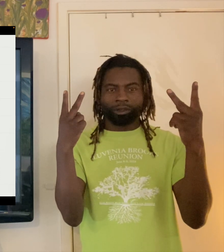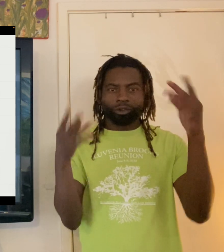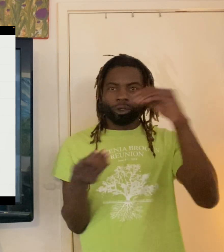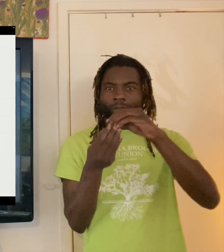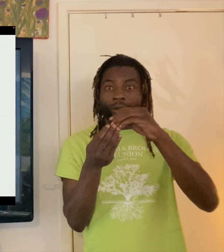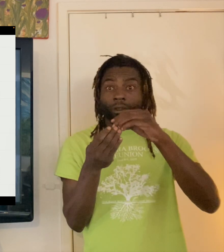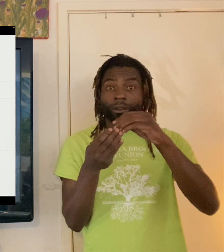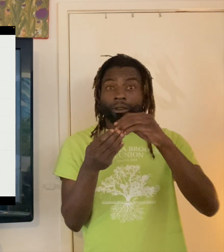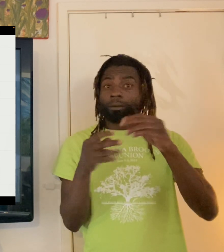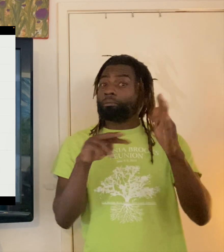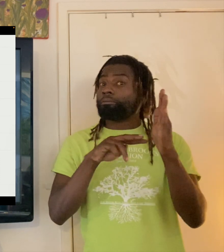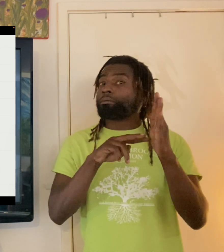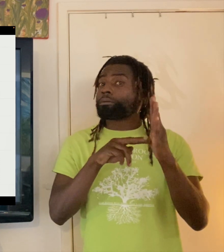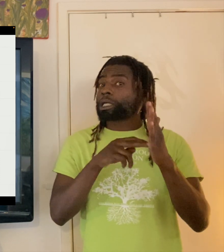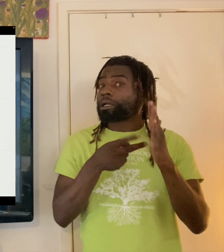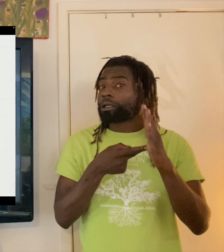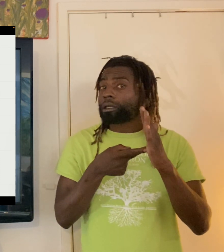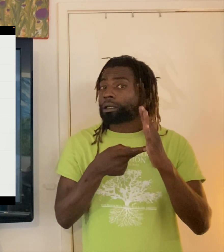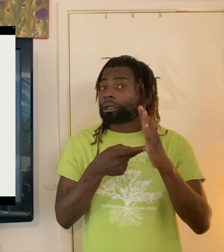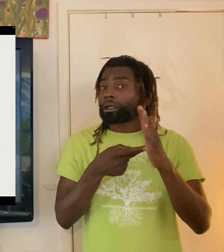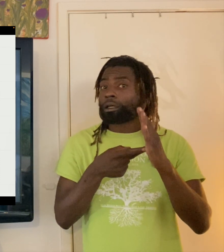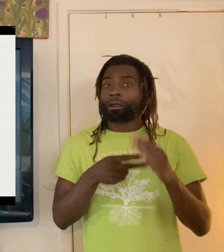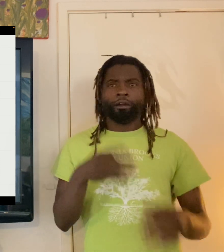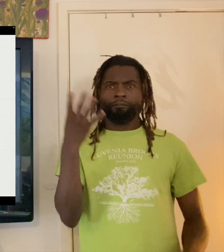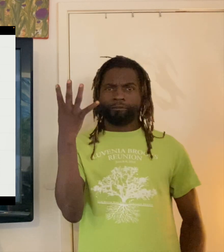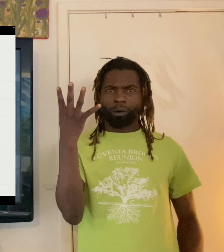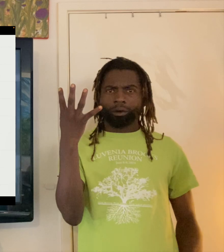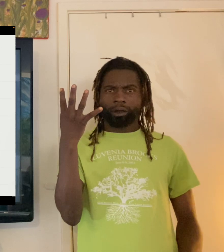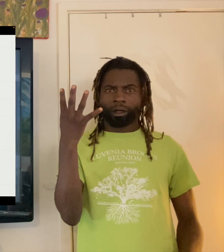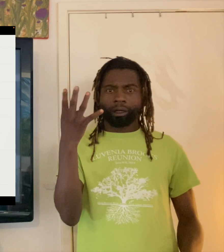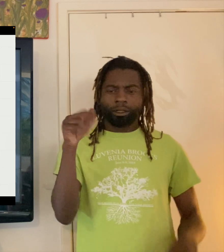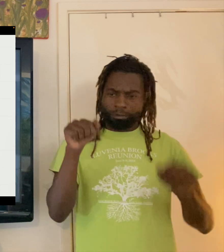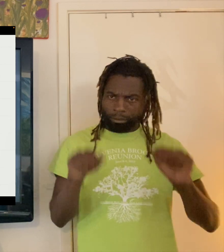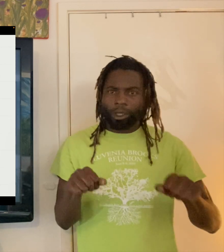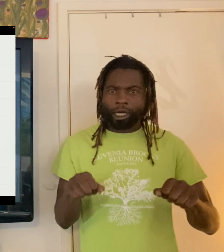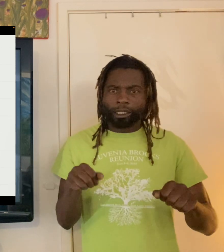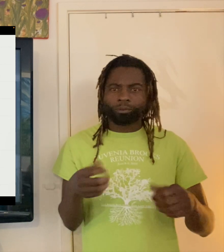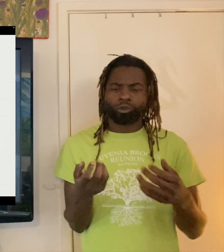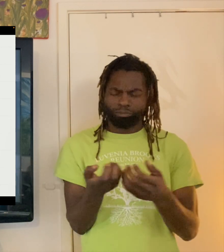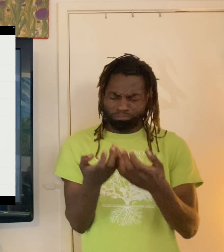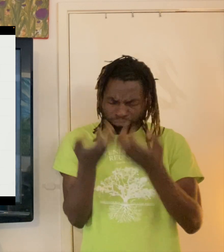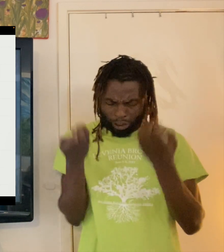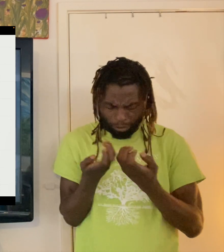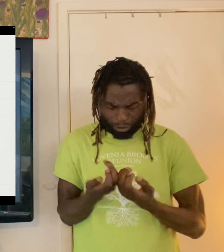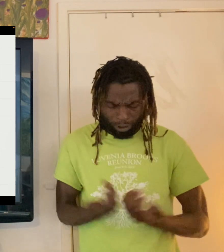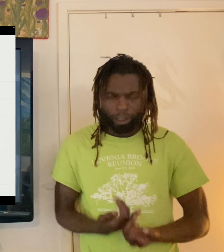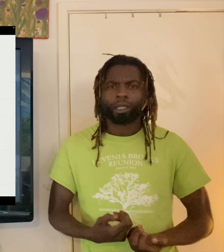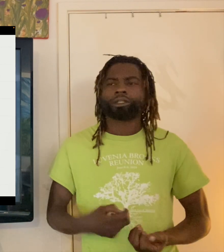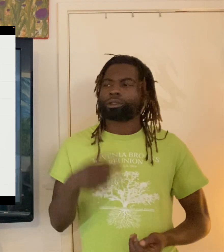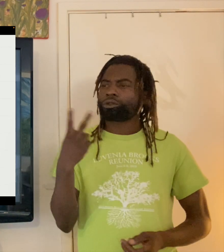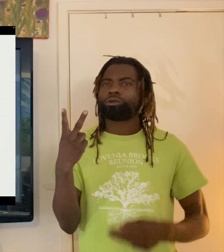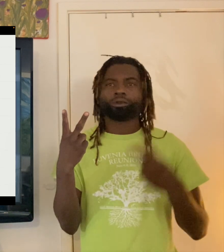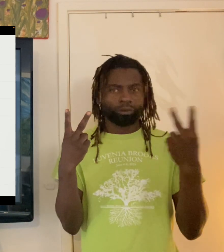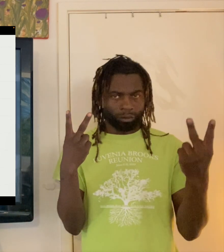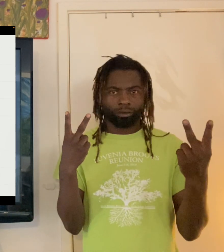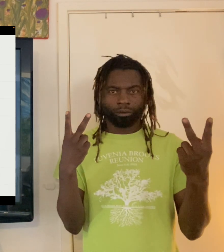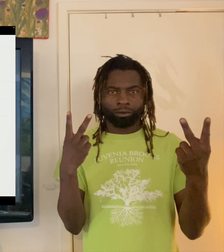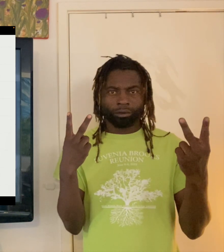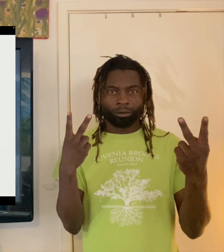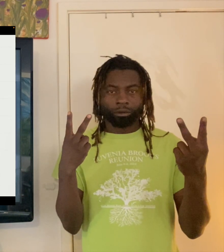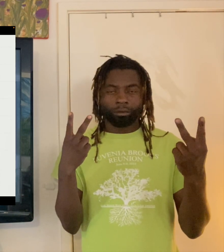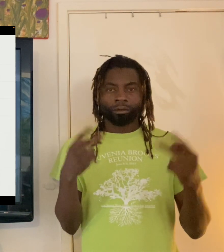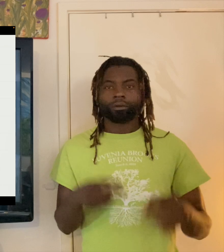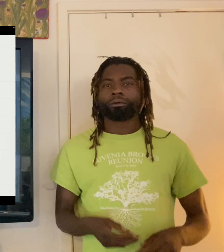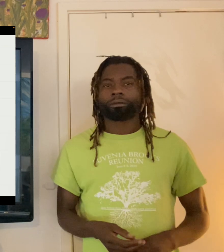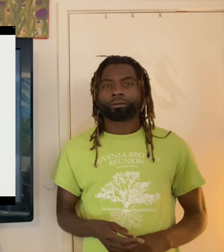2, which means 4 can be taken apart into 2 and 2. Wow! We can put